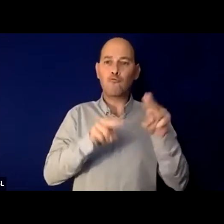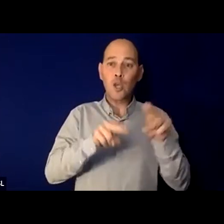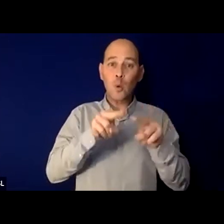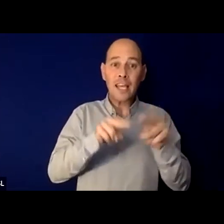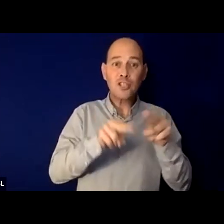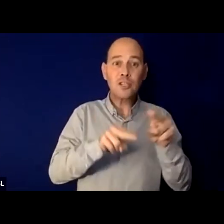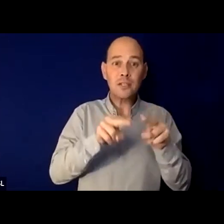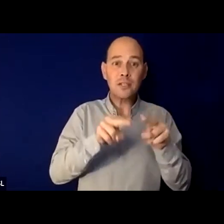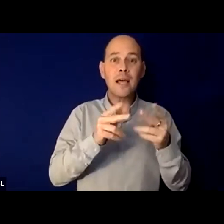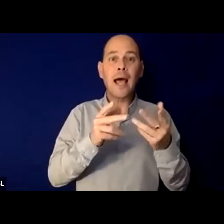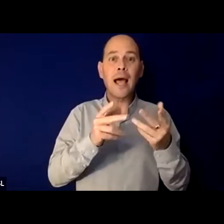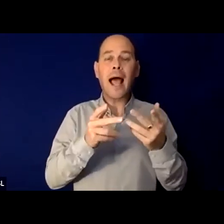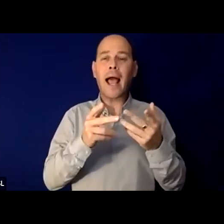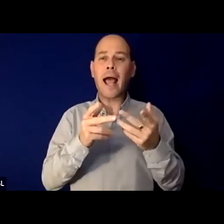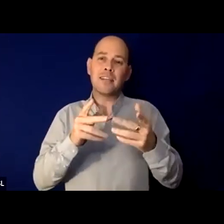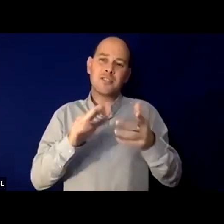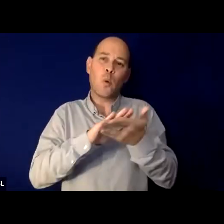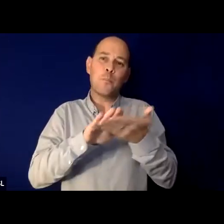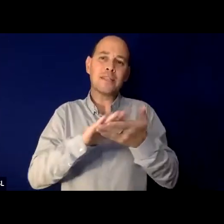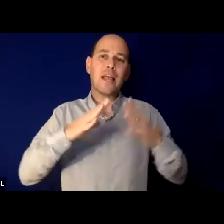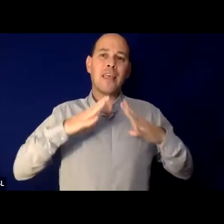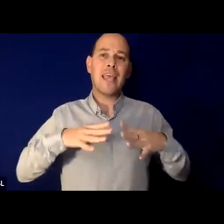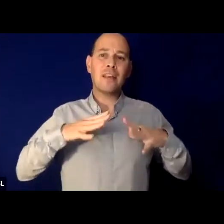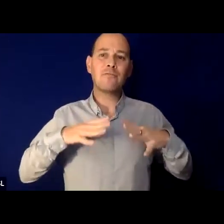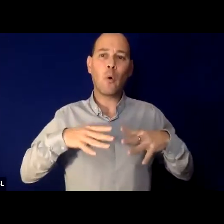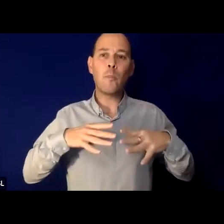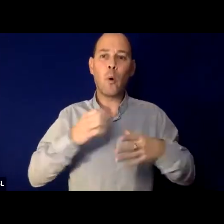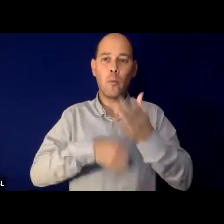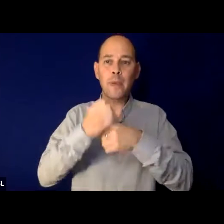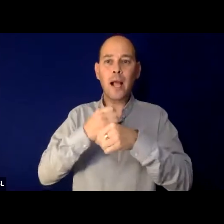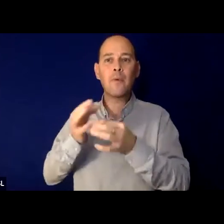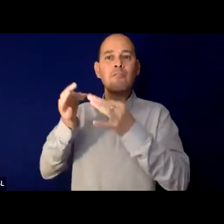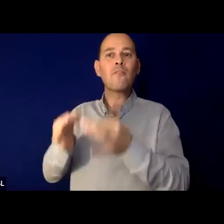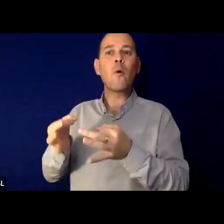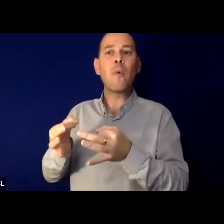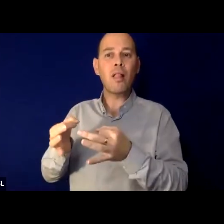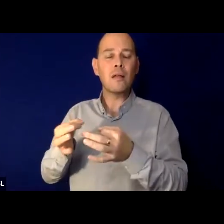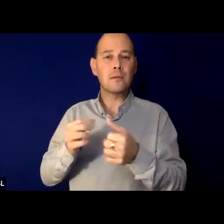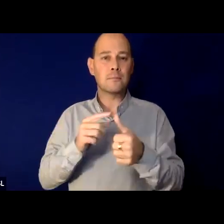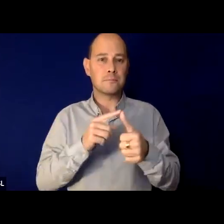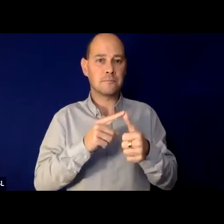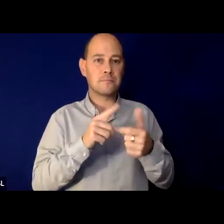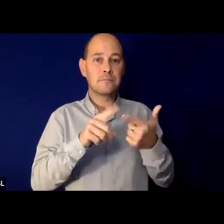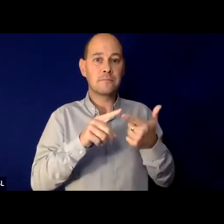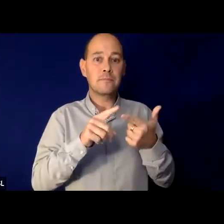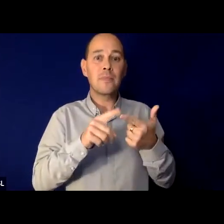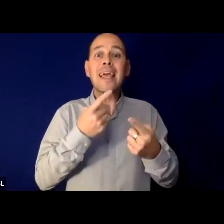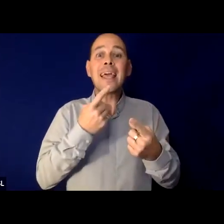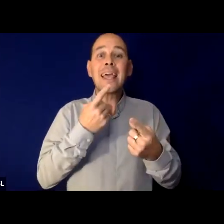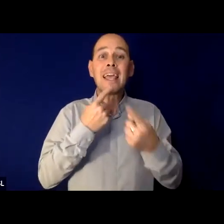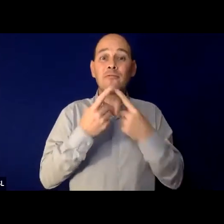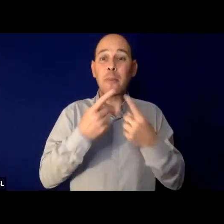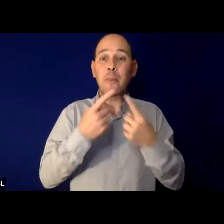to the formal sector. So actually things that push people into informal provision. Secondly, information resources for AT